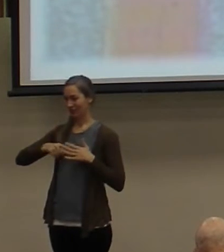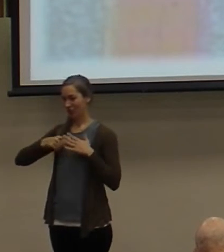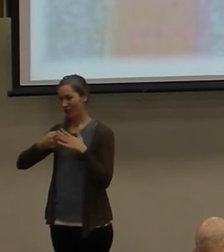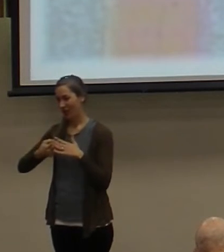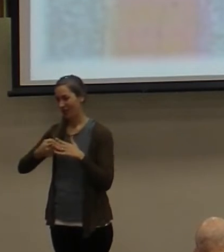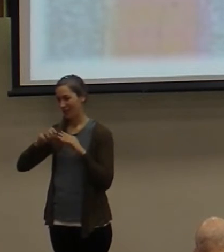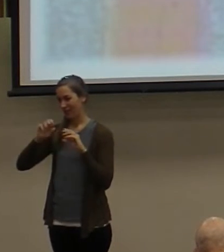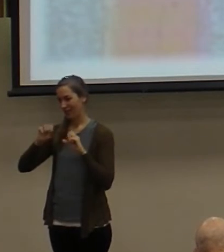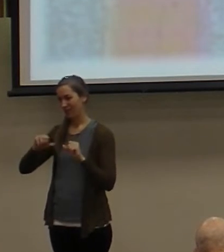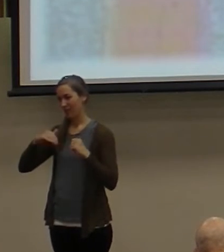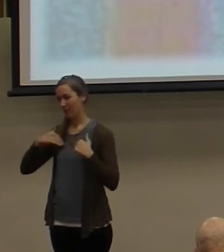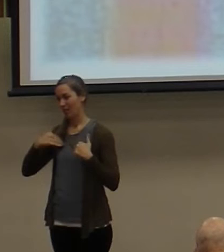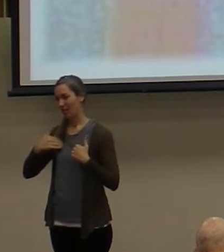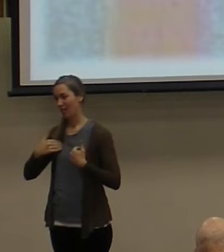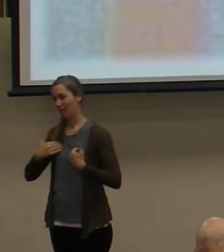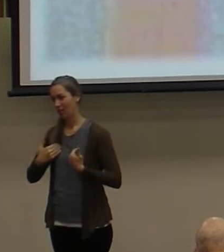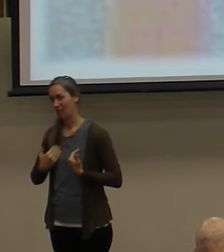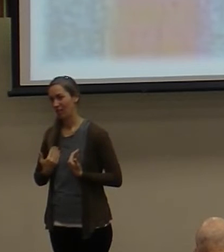exhausting.